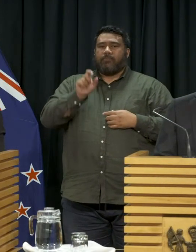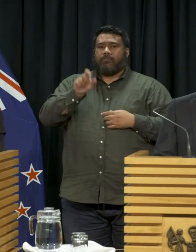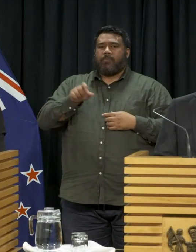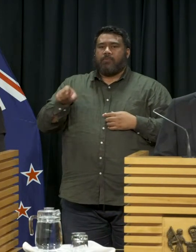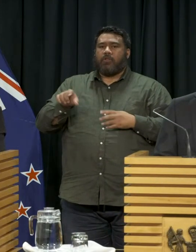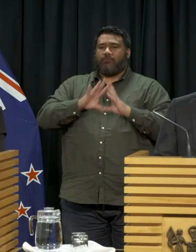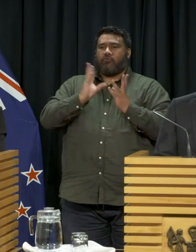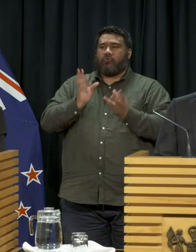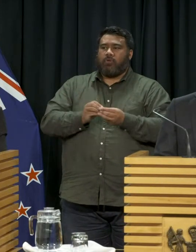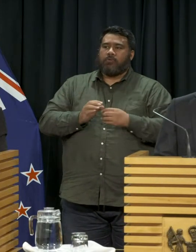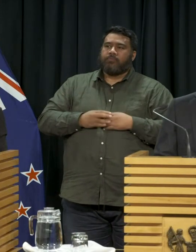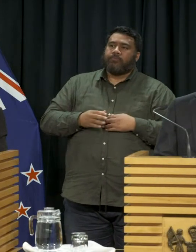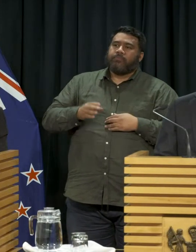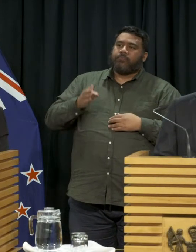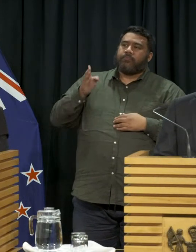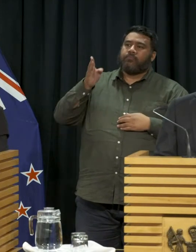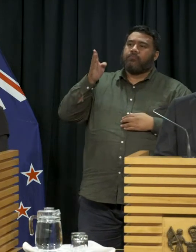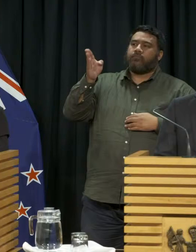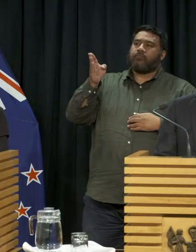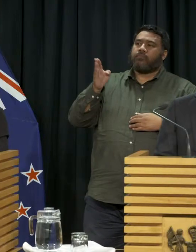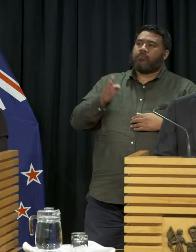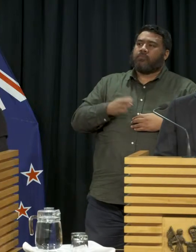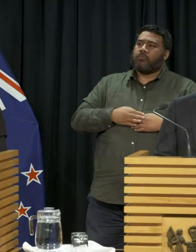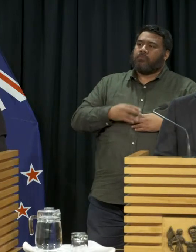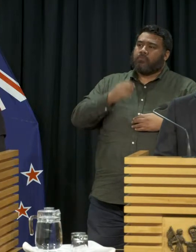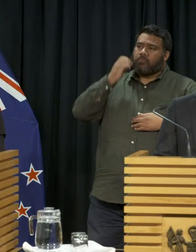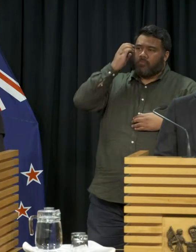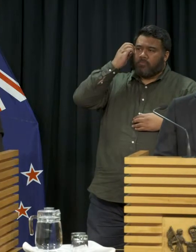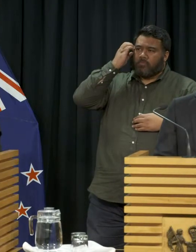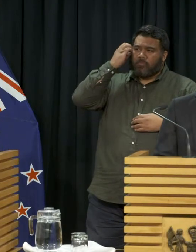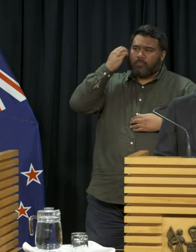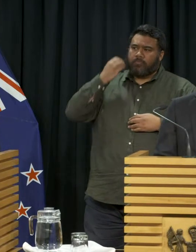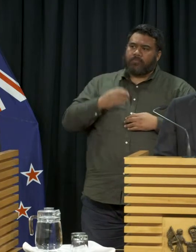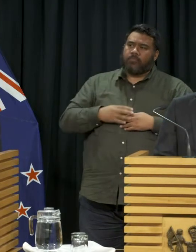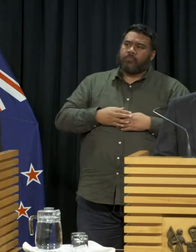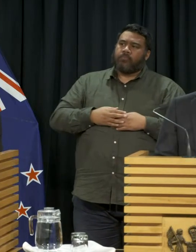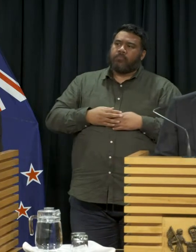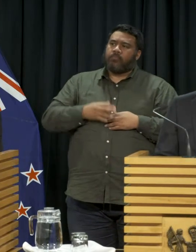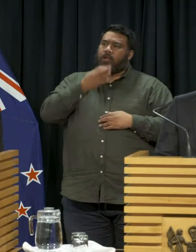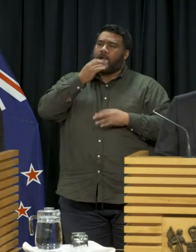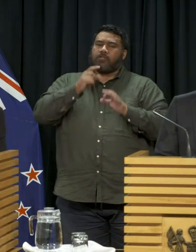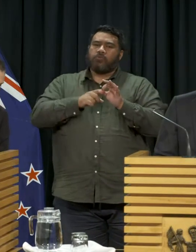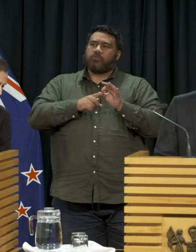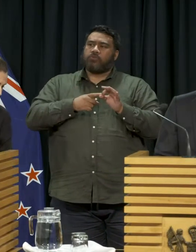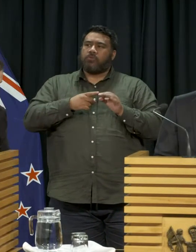the security guard basically didn't turn up for 2